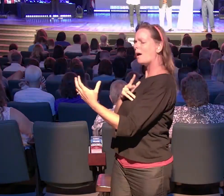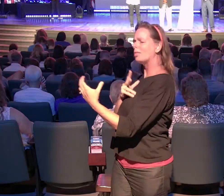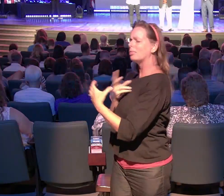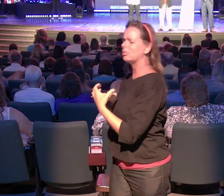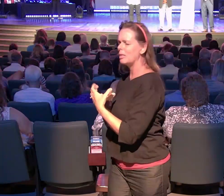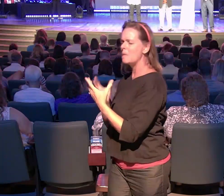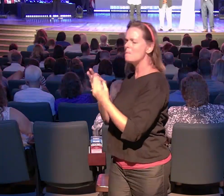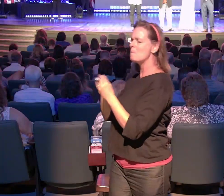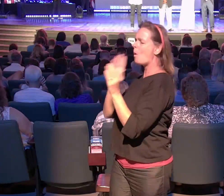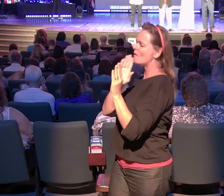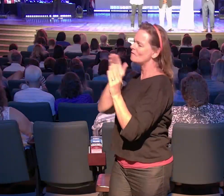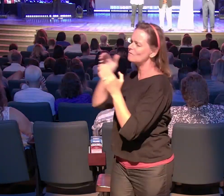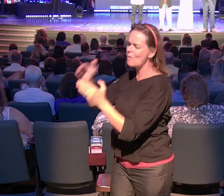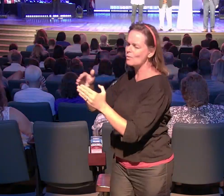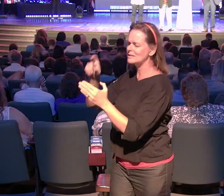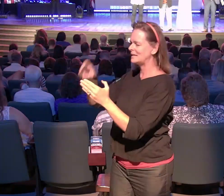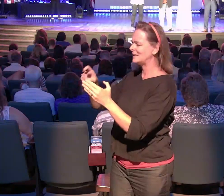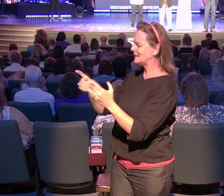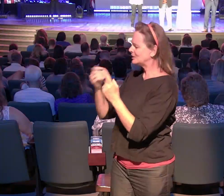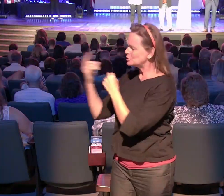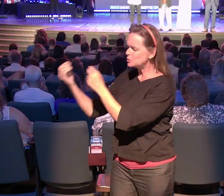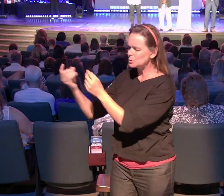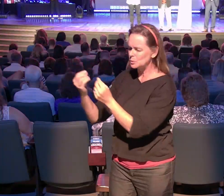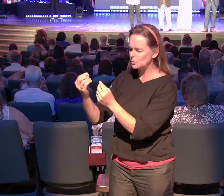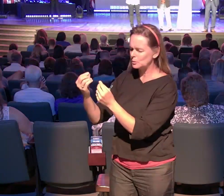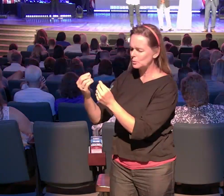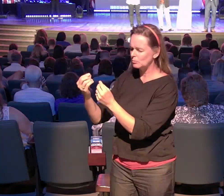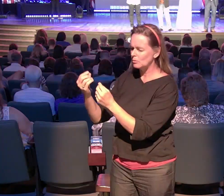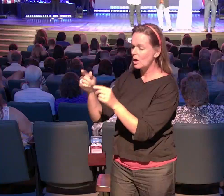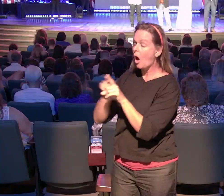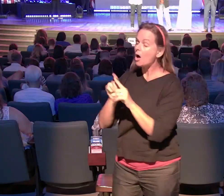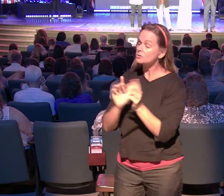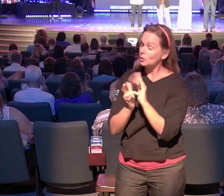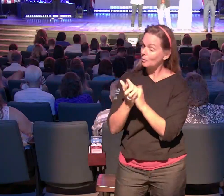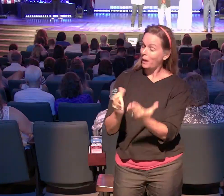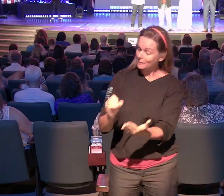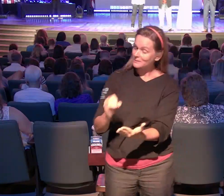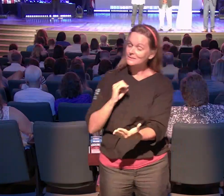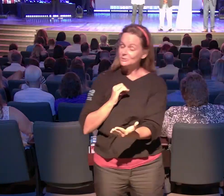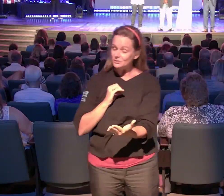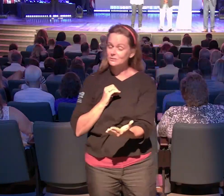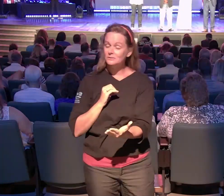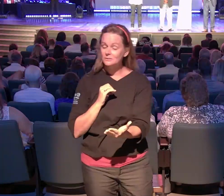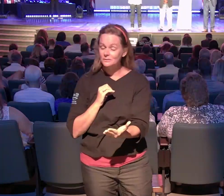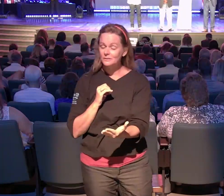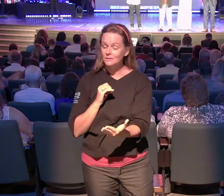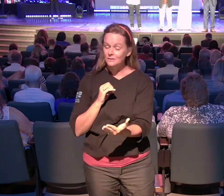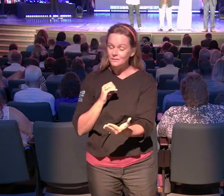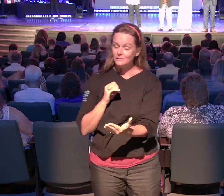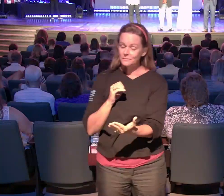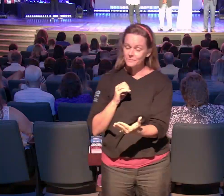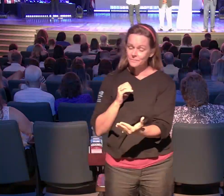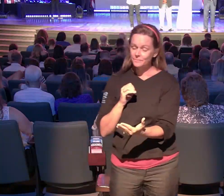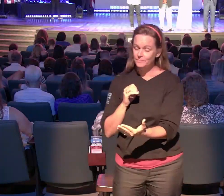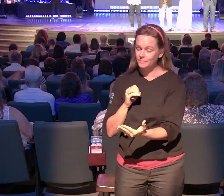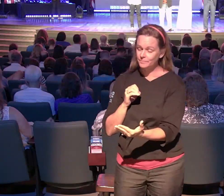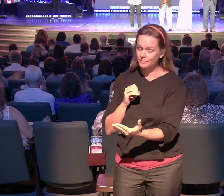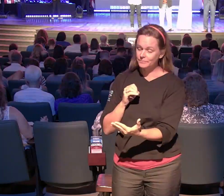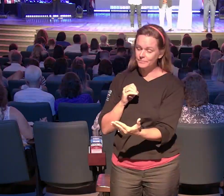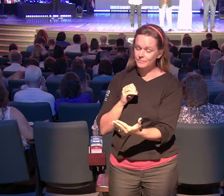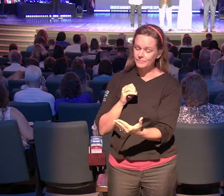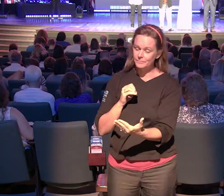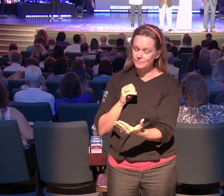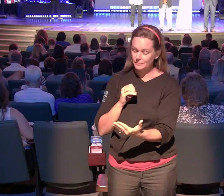and to keep us focused on where we need to be. You've also told us, Lord, in your word that those